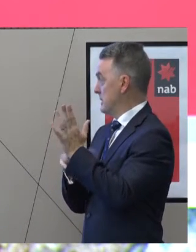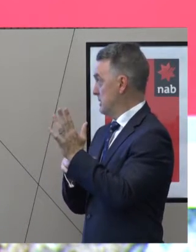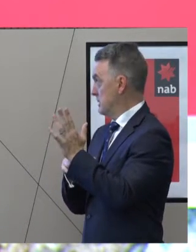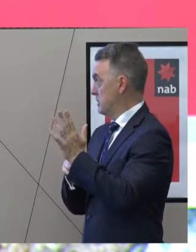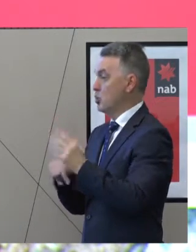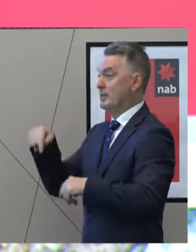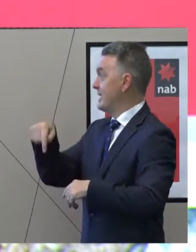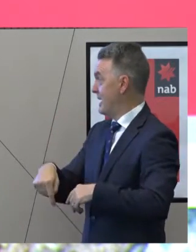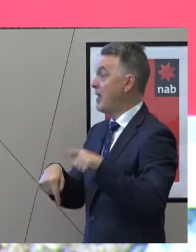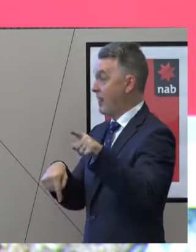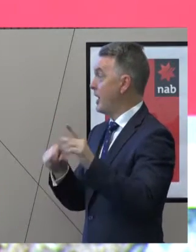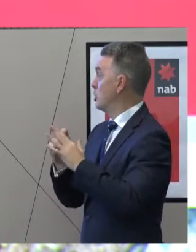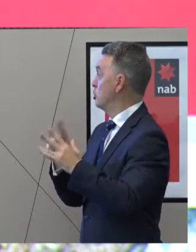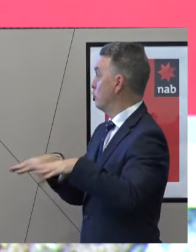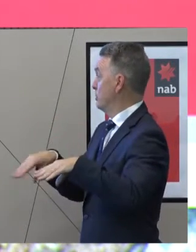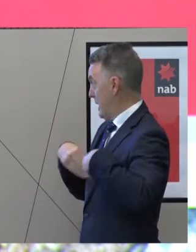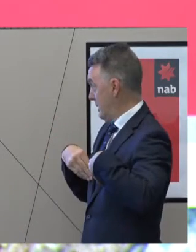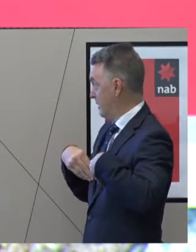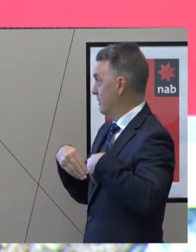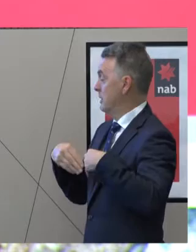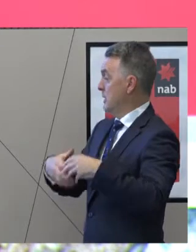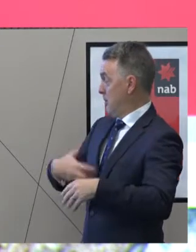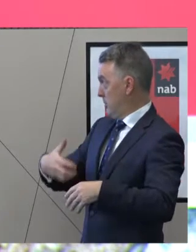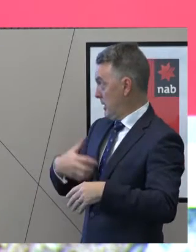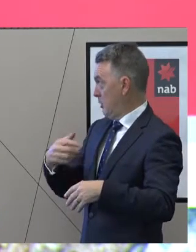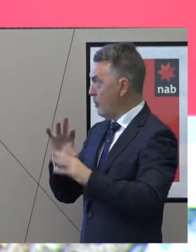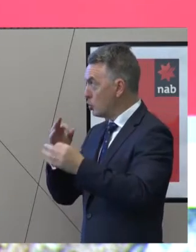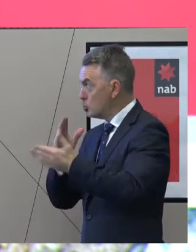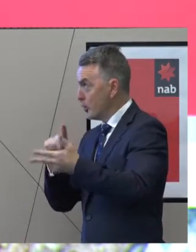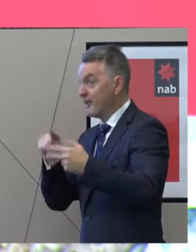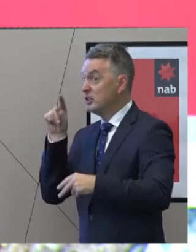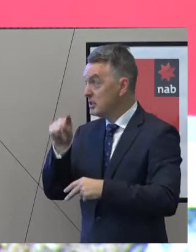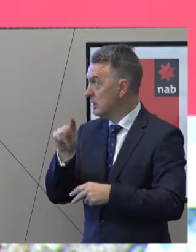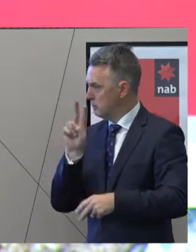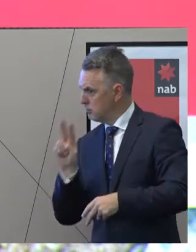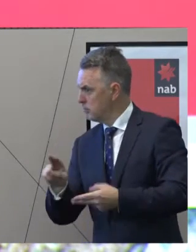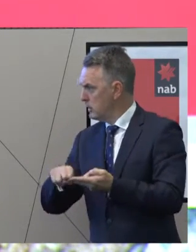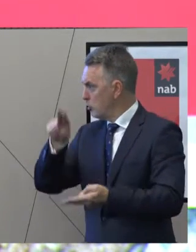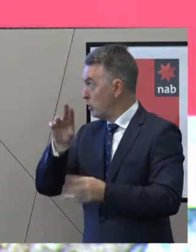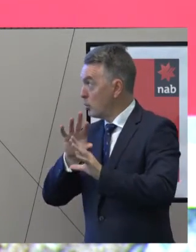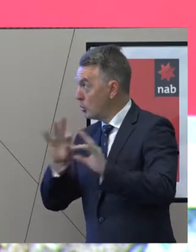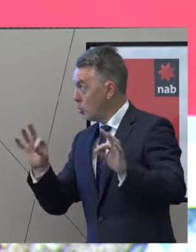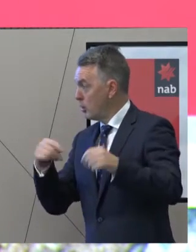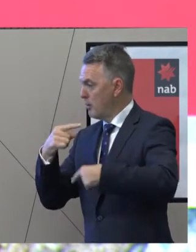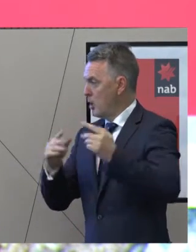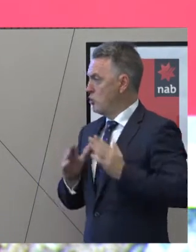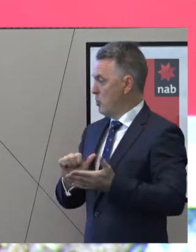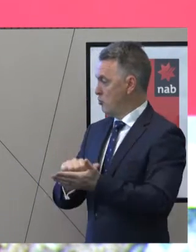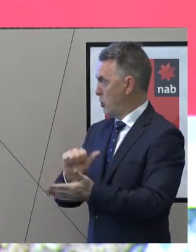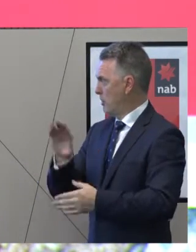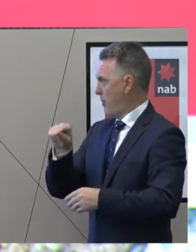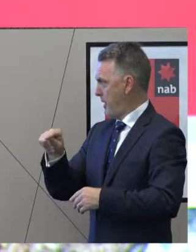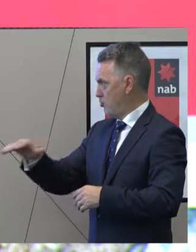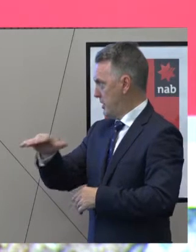Glass, they do take complaints in relation to human rights, and I'm not sure whether she's seen an increase in human rights complaints from the